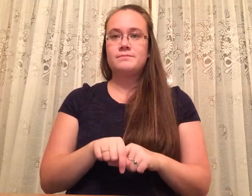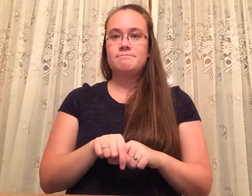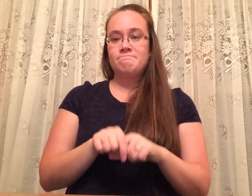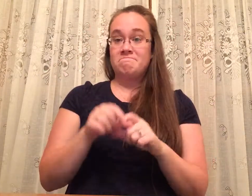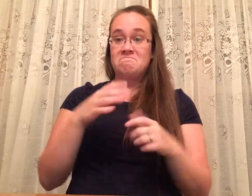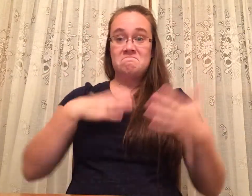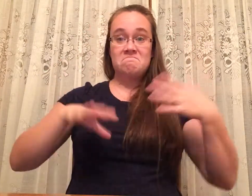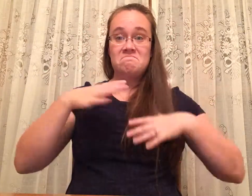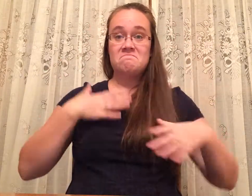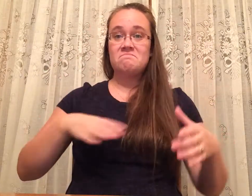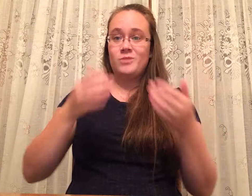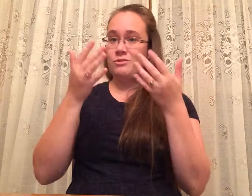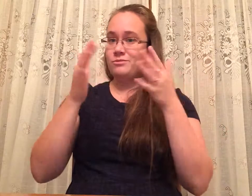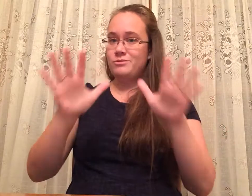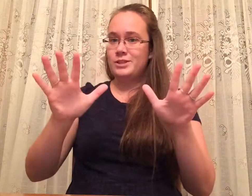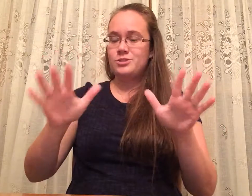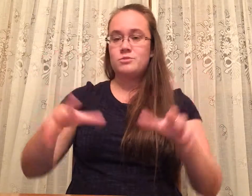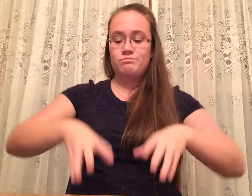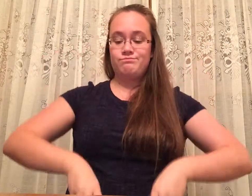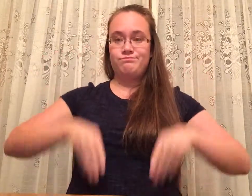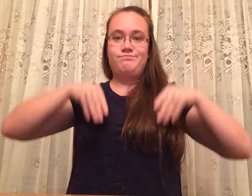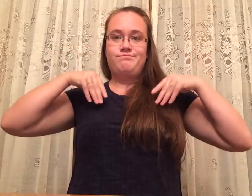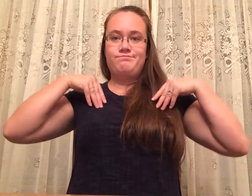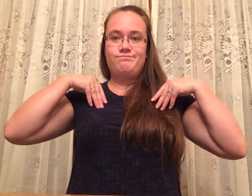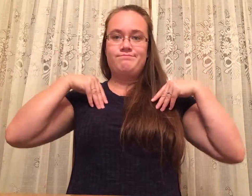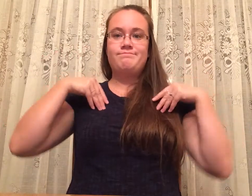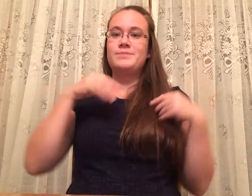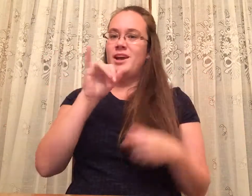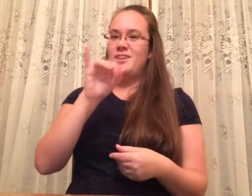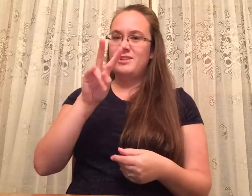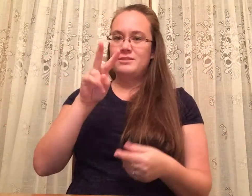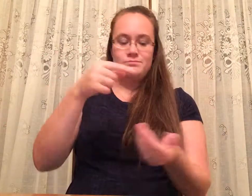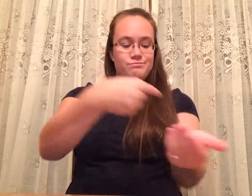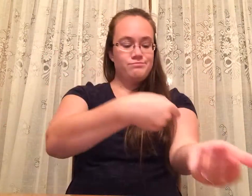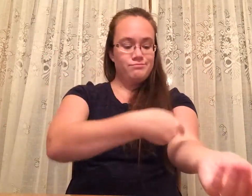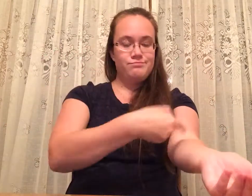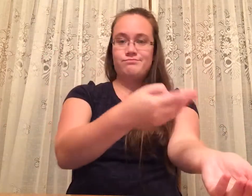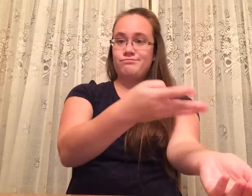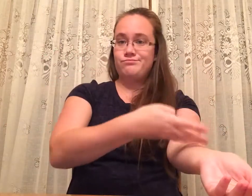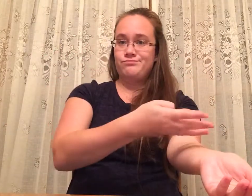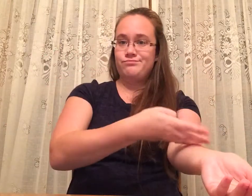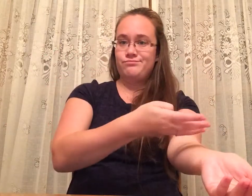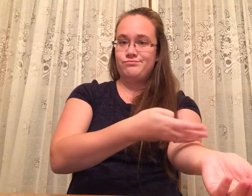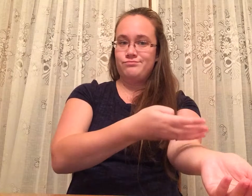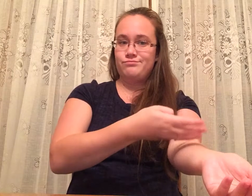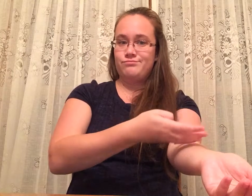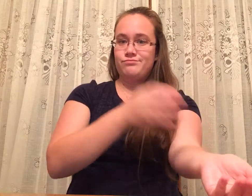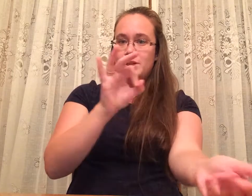will be given a warm blanket as your IV is placed and fluids are administered. If you require more than IV conscious